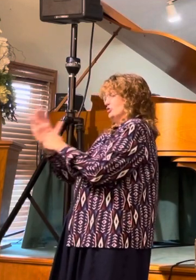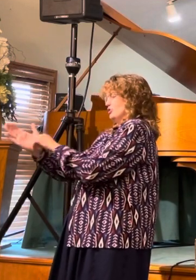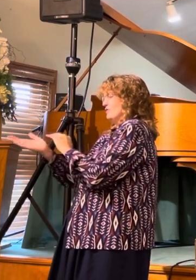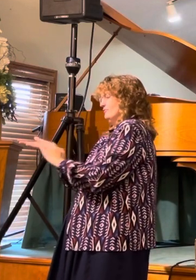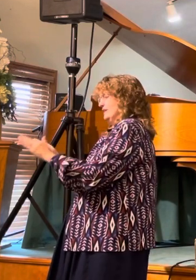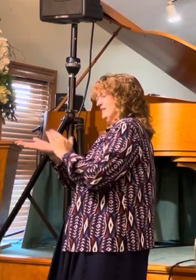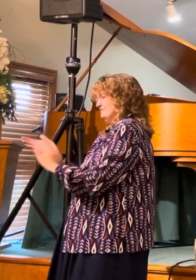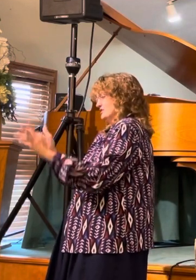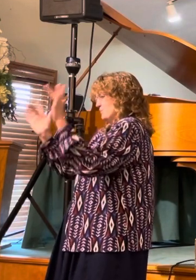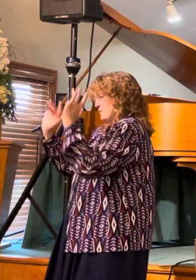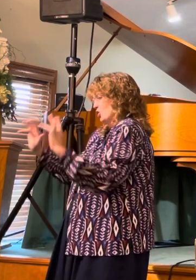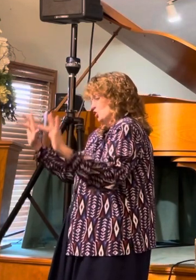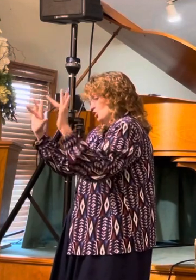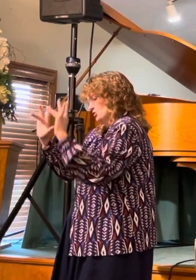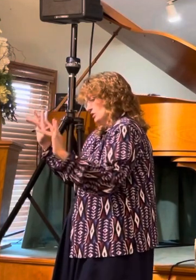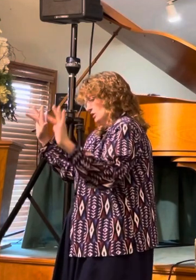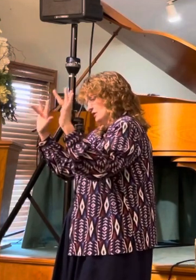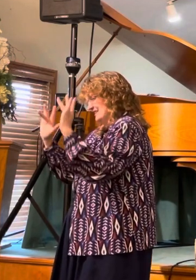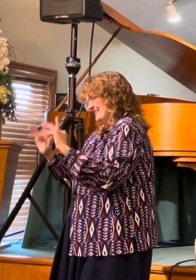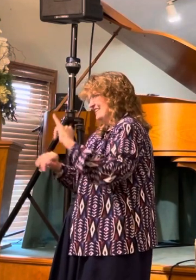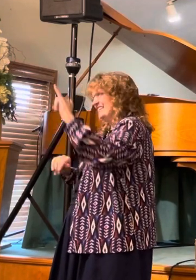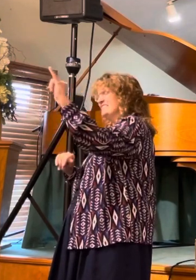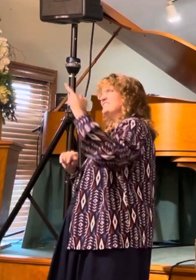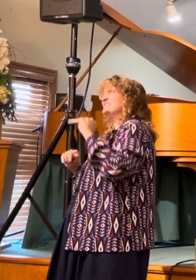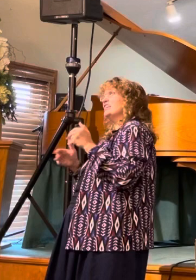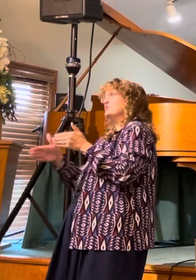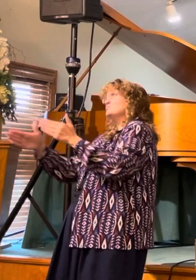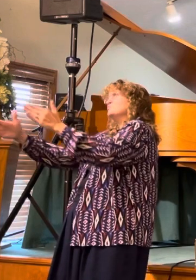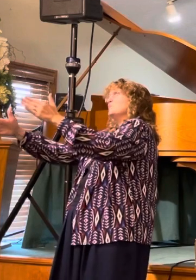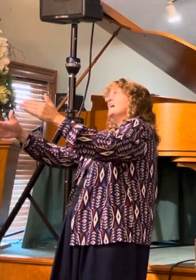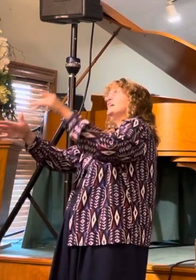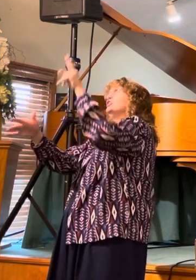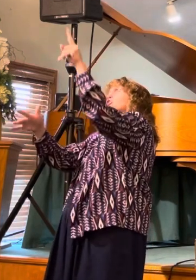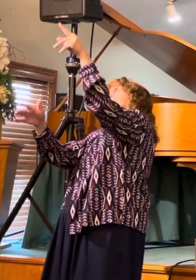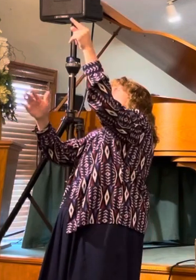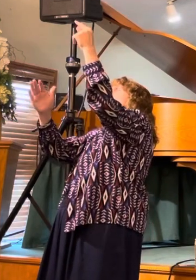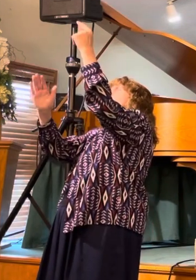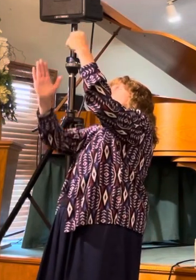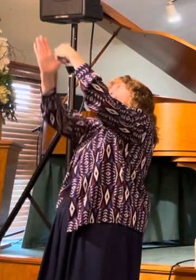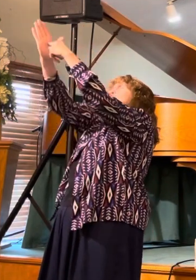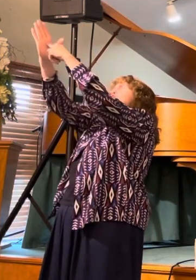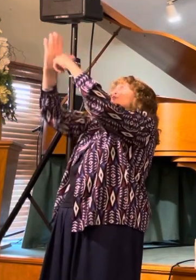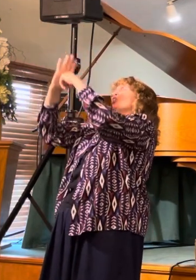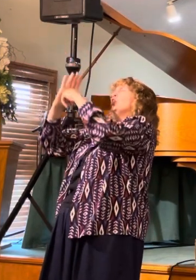mercy the same way you've shown it to me.